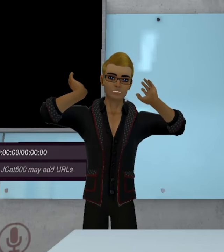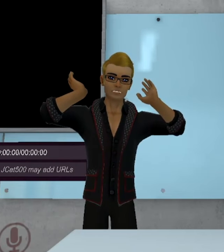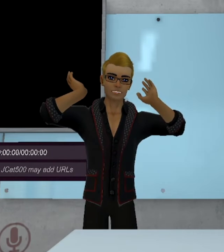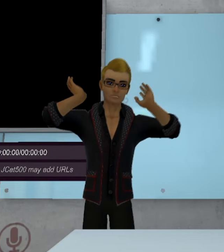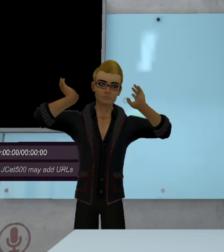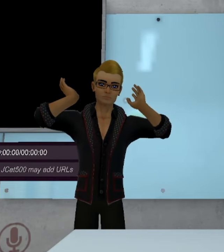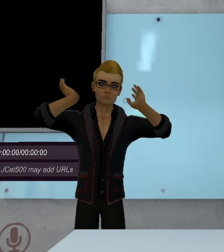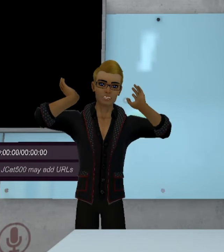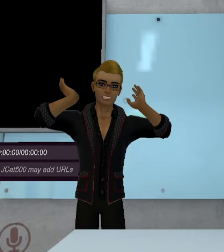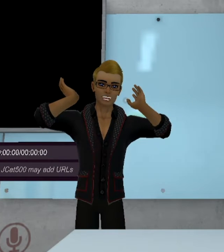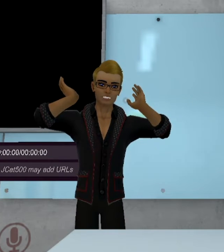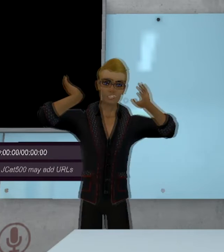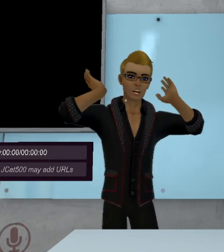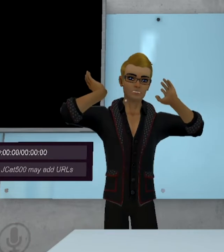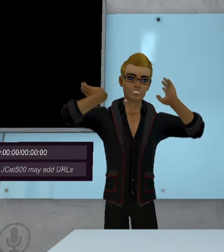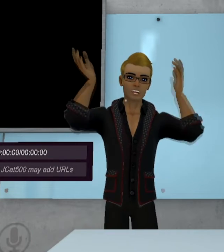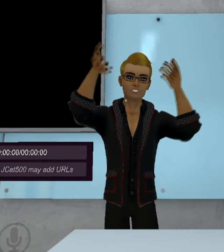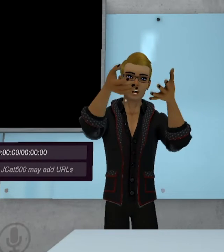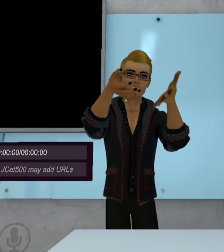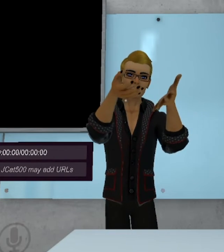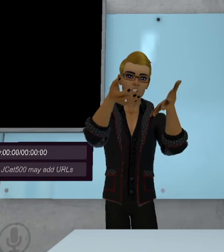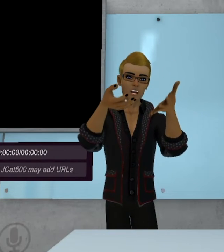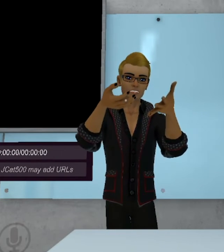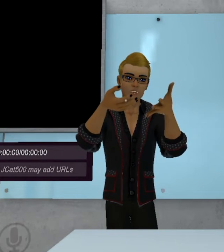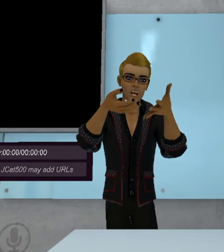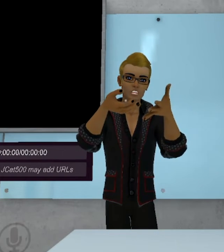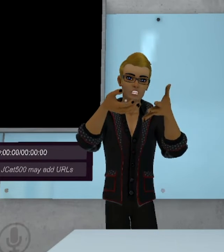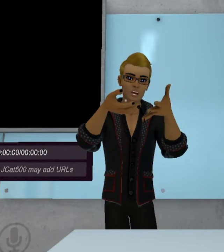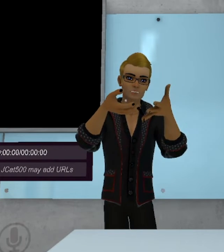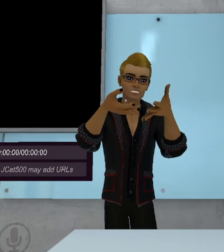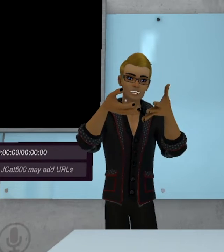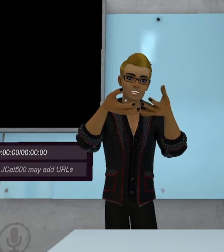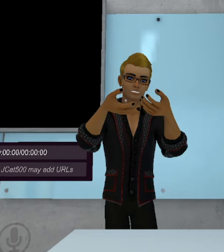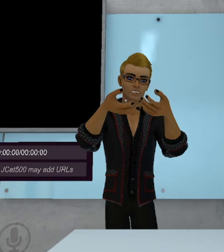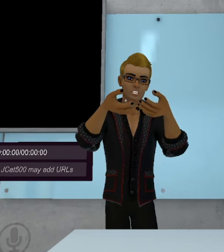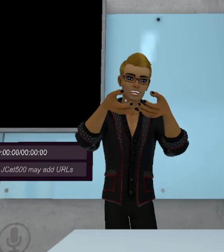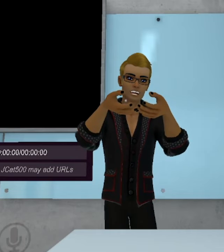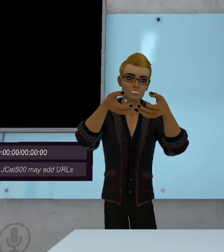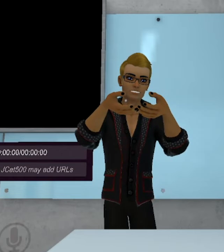be hands-on, and that's why our center here at